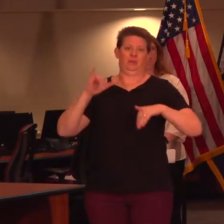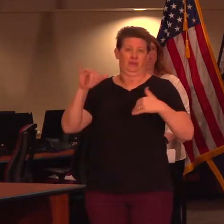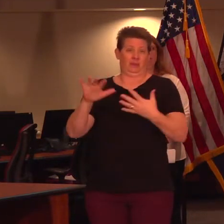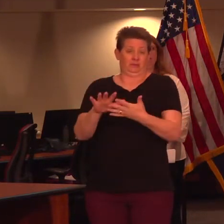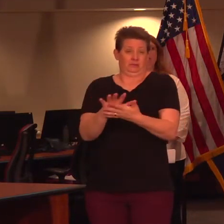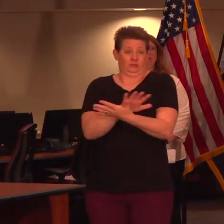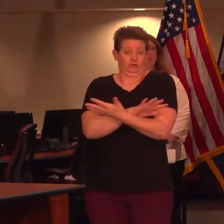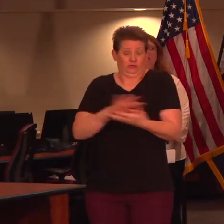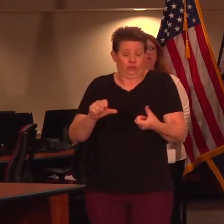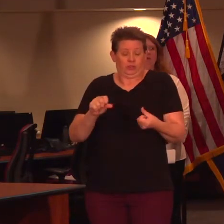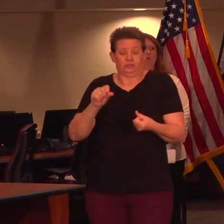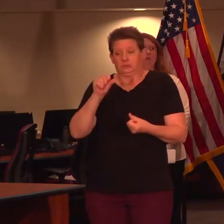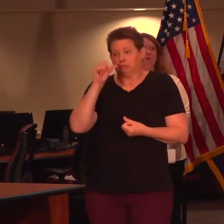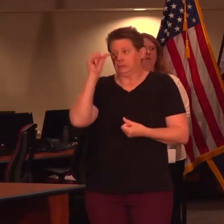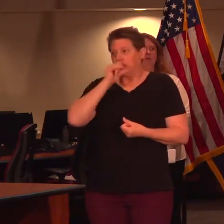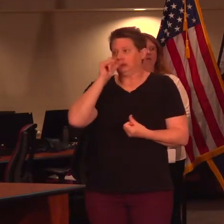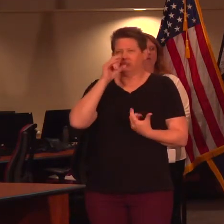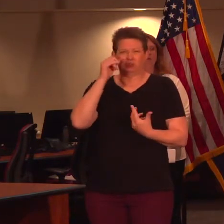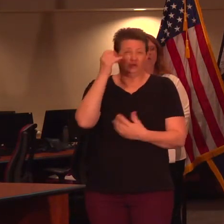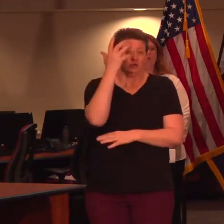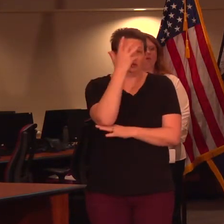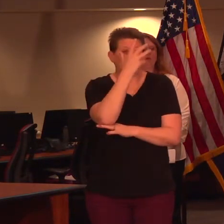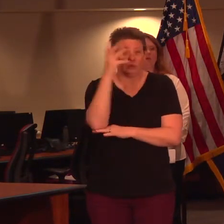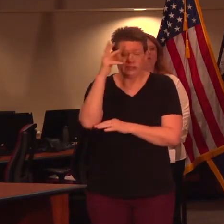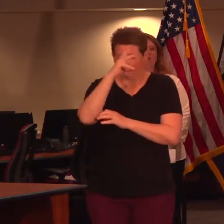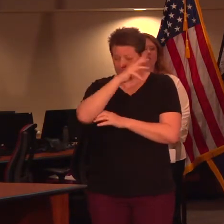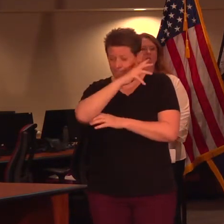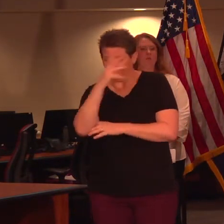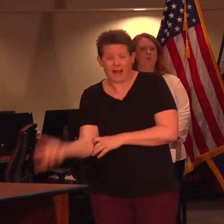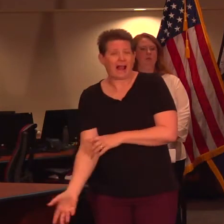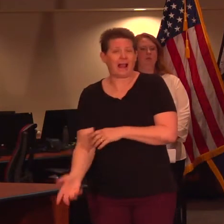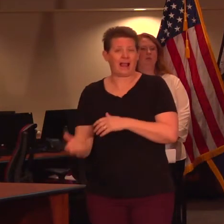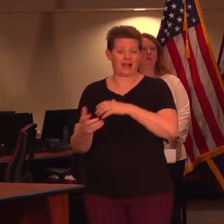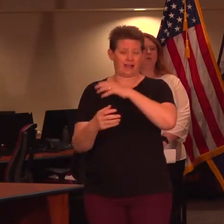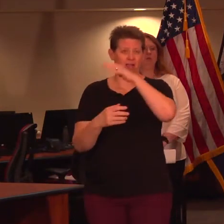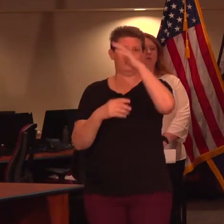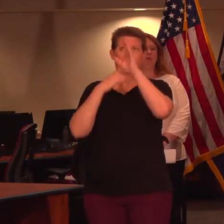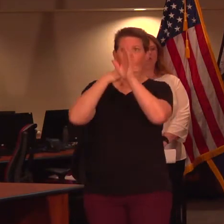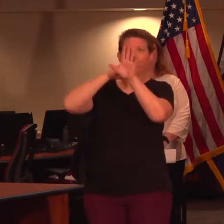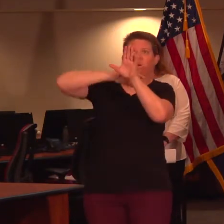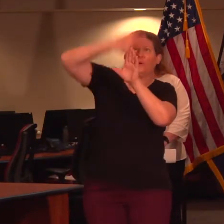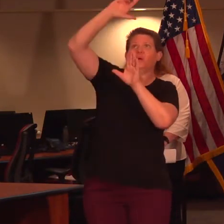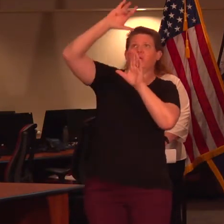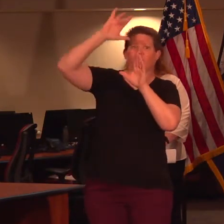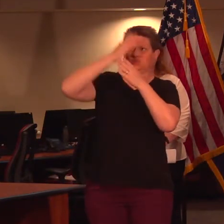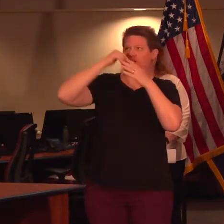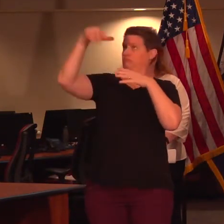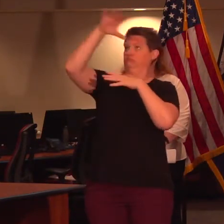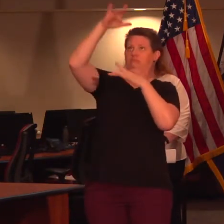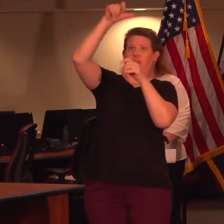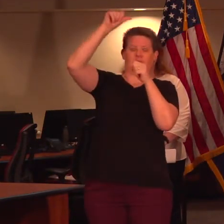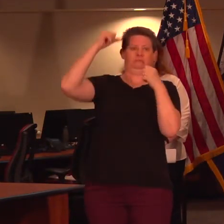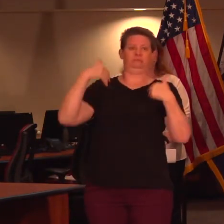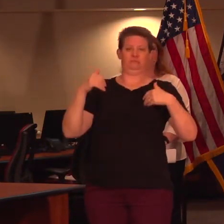is enormous. The trees broken off, big pine trees halfway up with no limbs on them, and the top's gone somewhere.